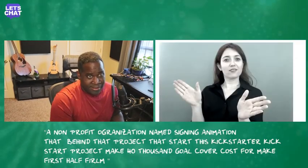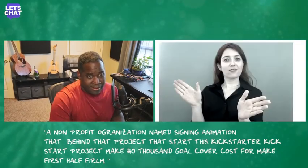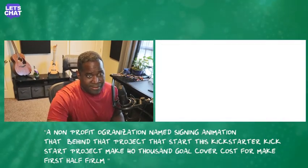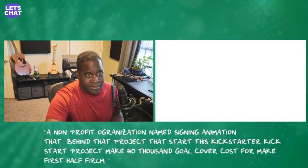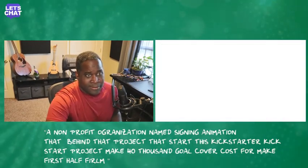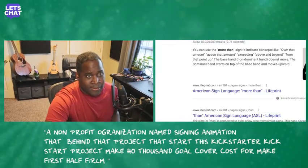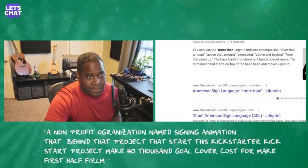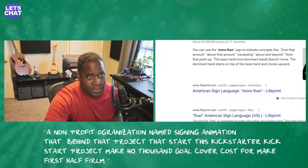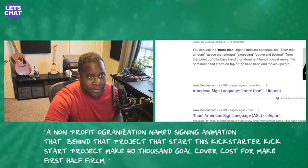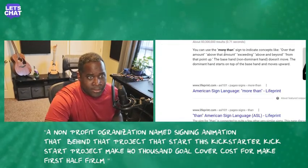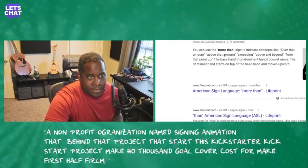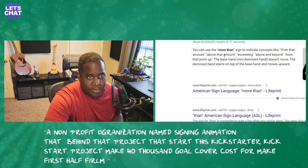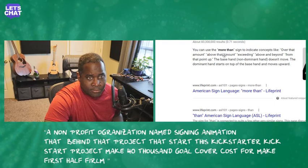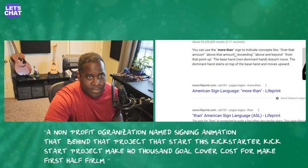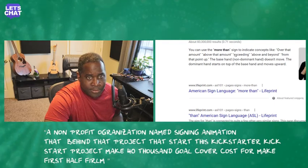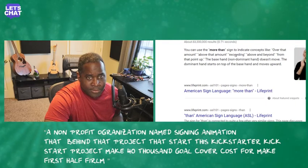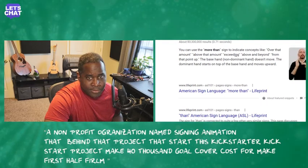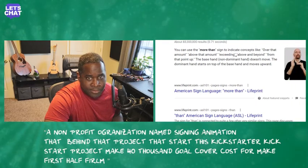than.